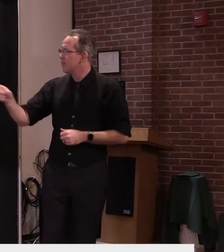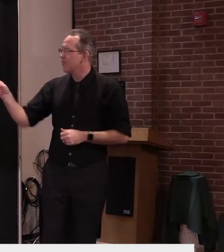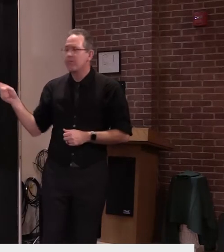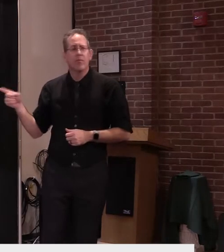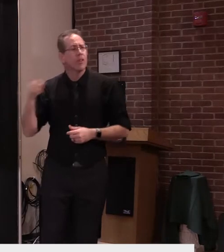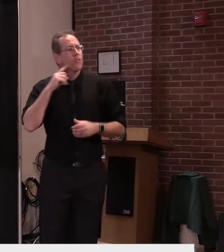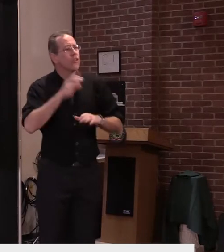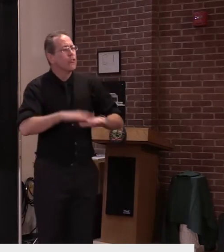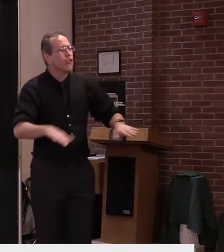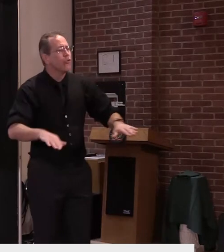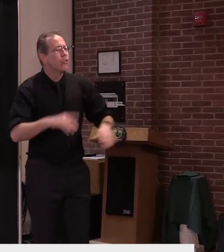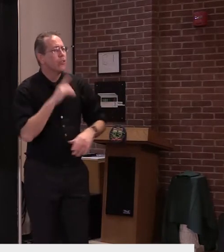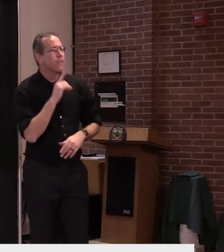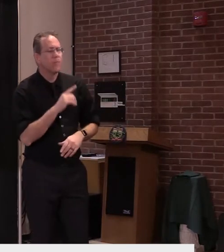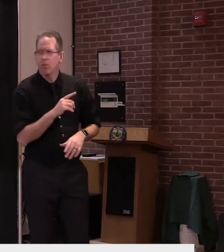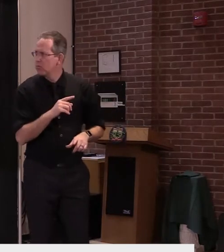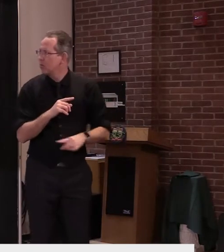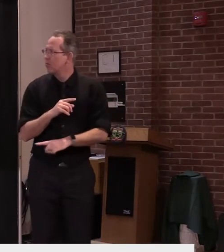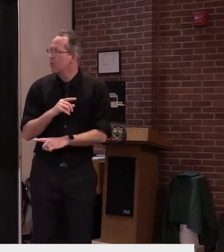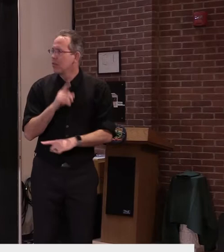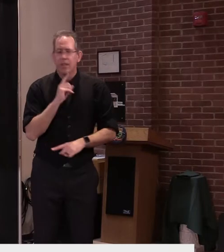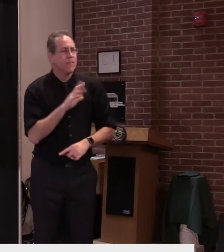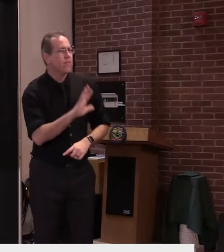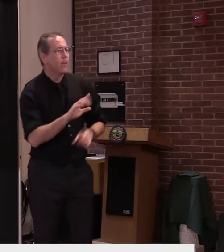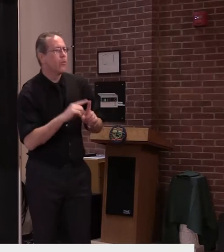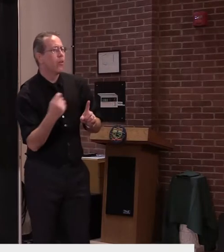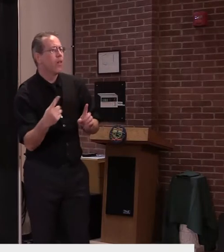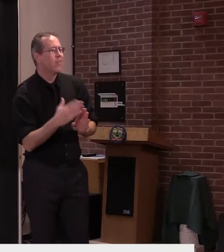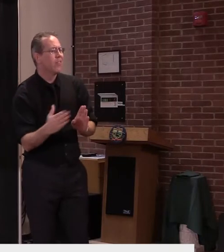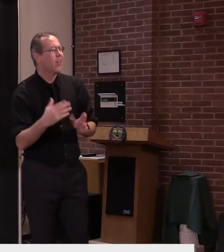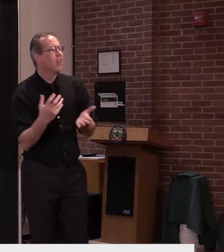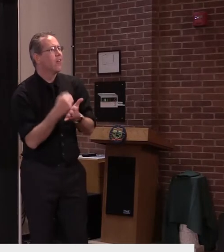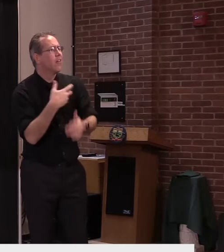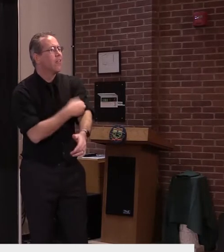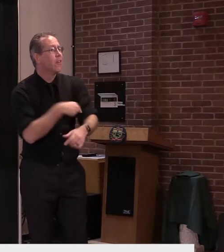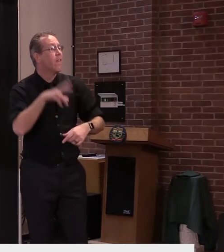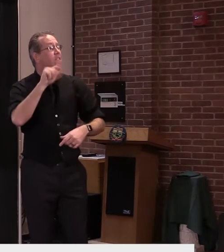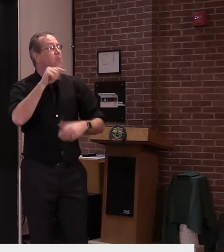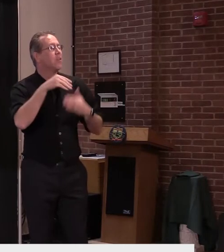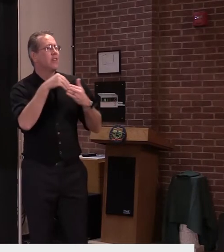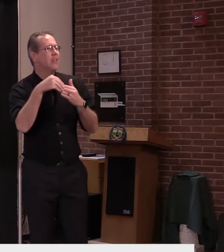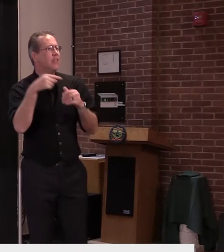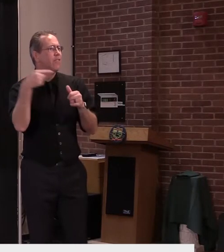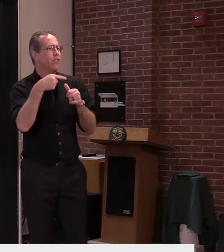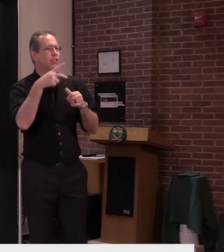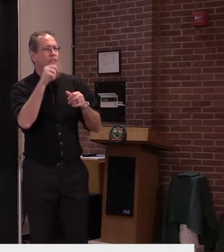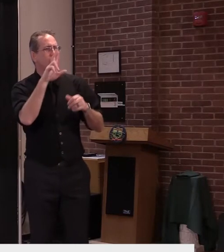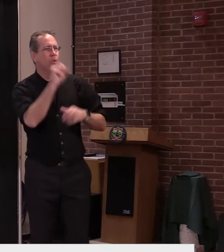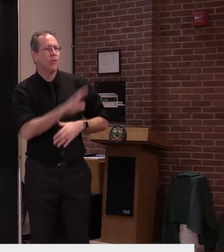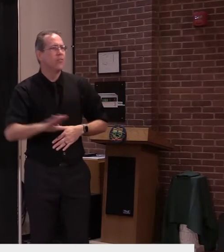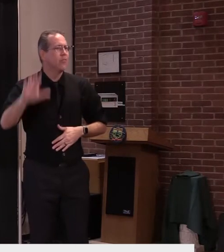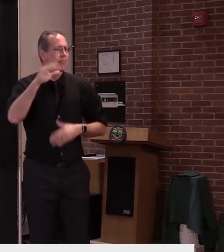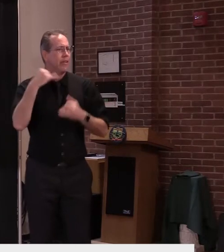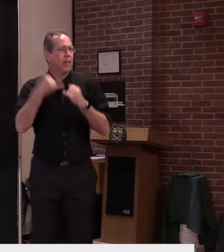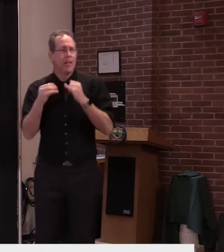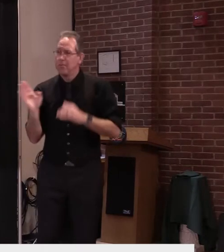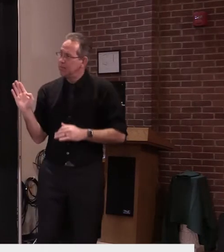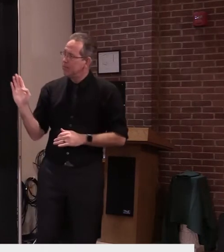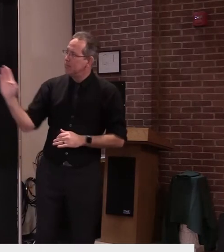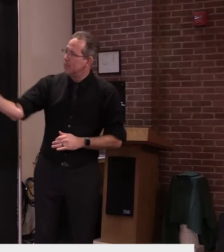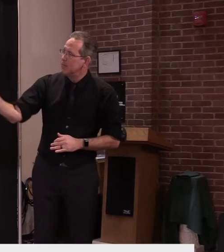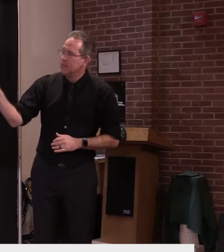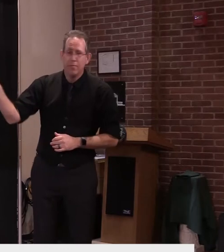there at 58.6% in terms of those 5 to 11 that have started vaccination, and